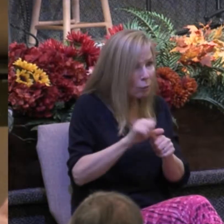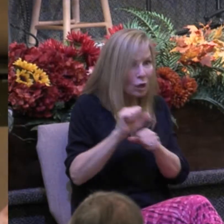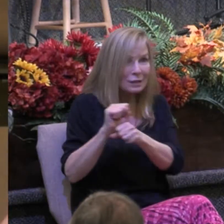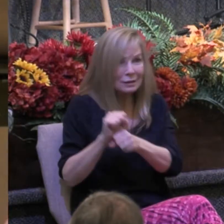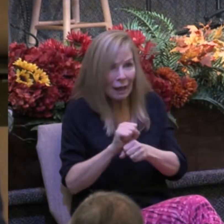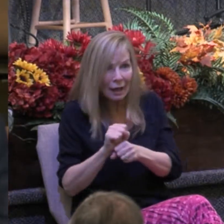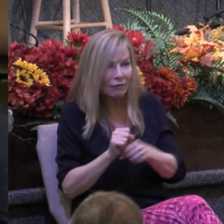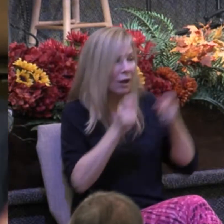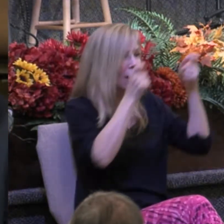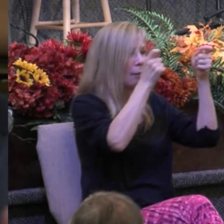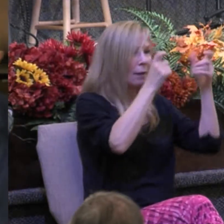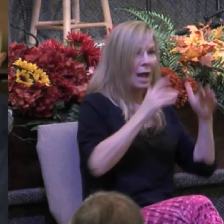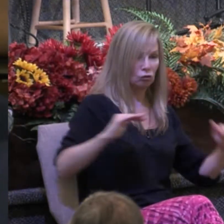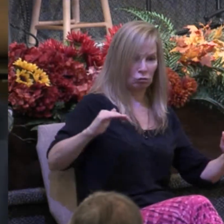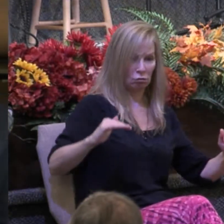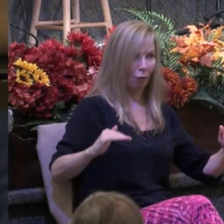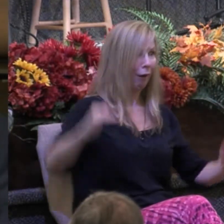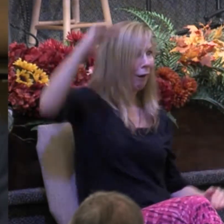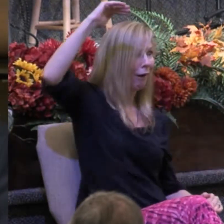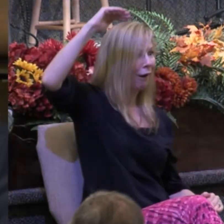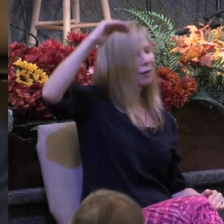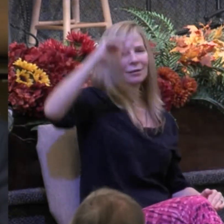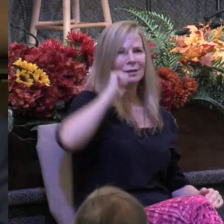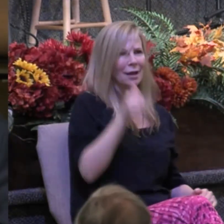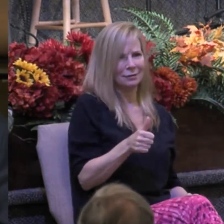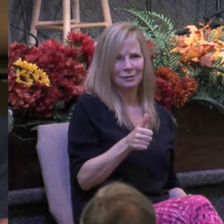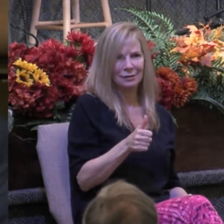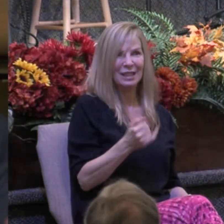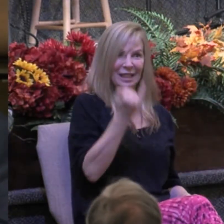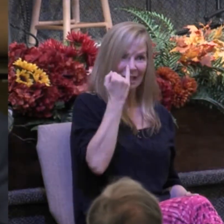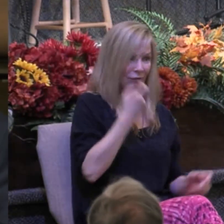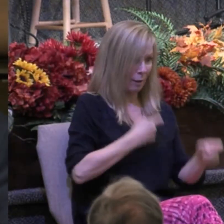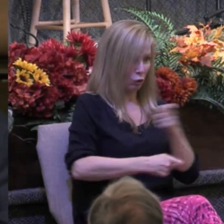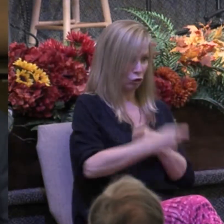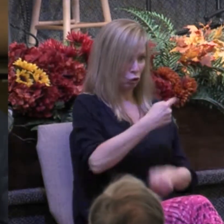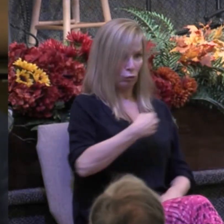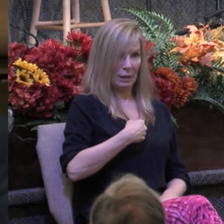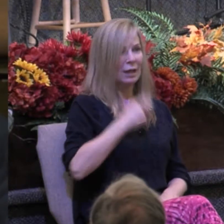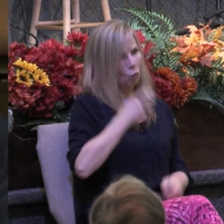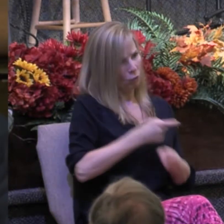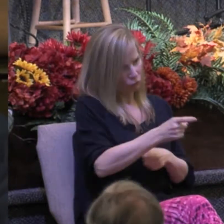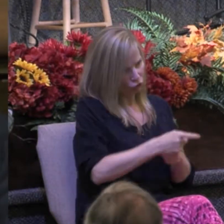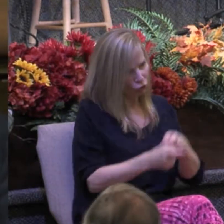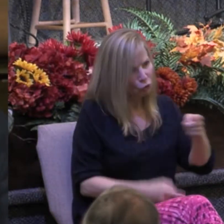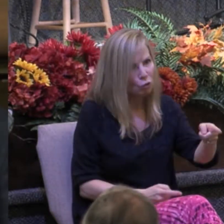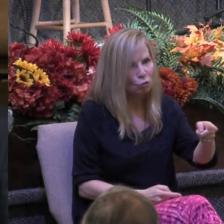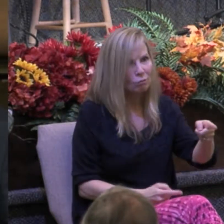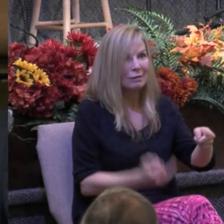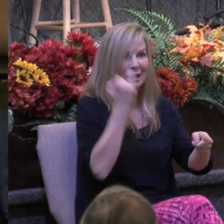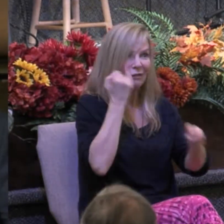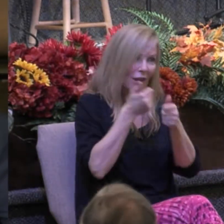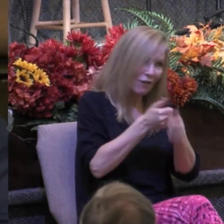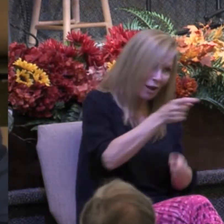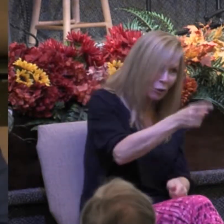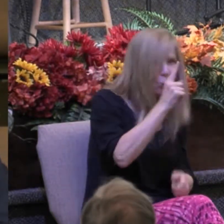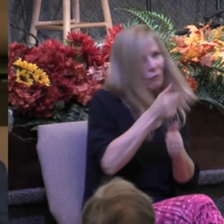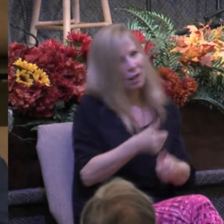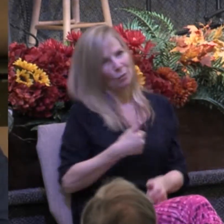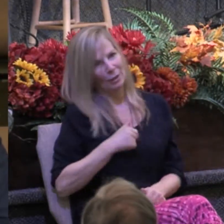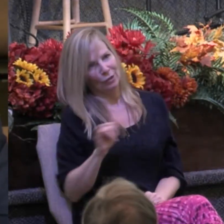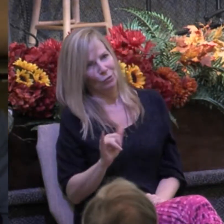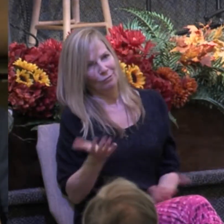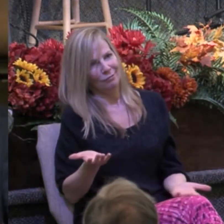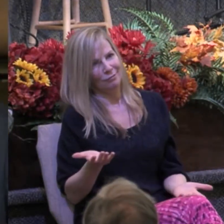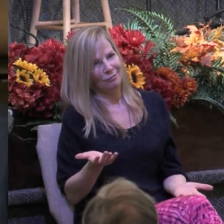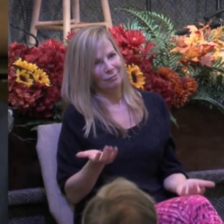master. If they persecuted me, they'll persecute you. If they kept my word, they'll keep yours also. But all these things they will do to